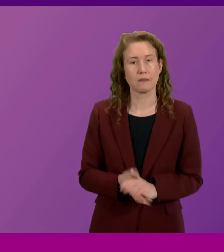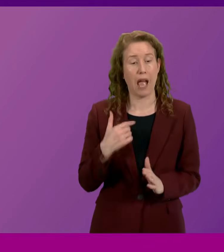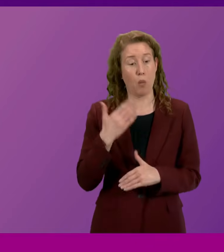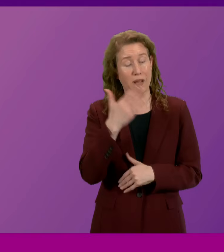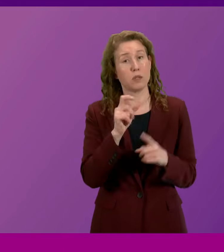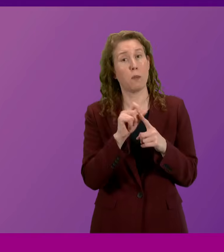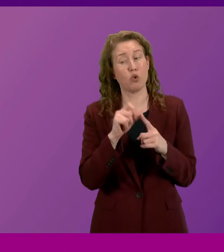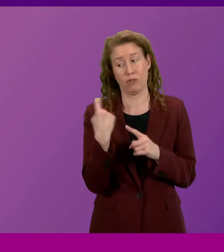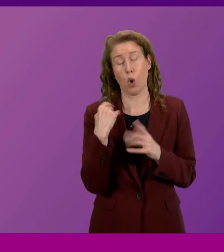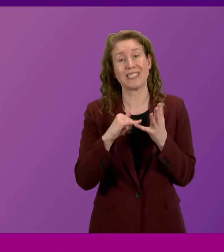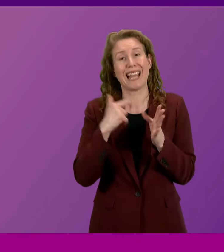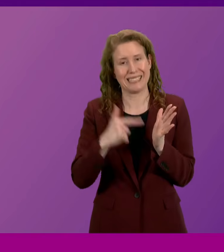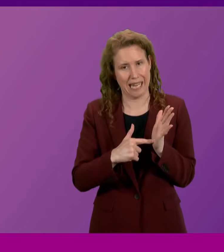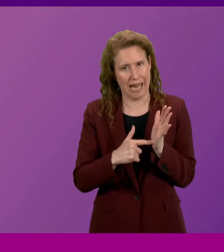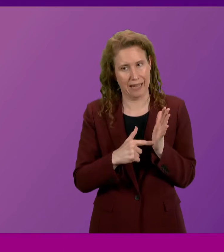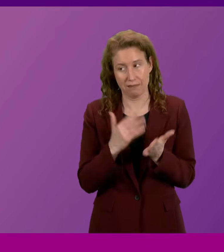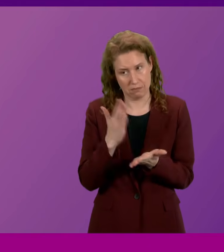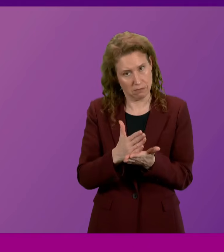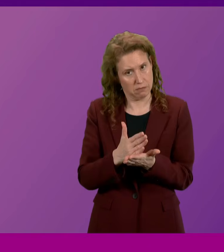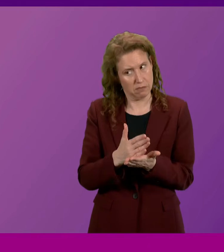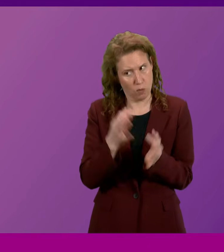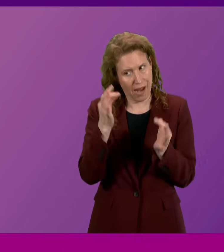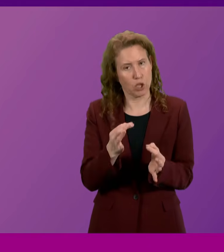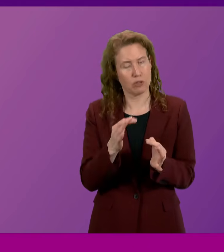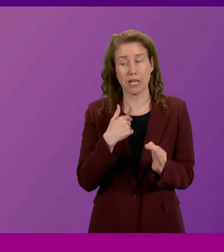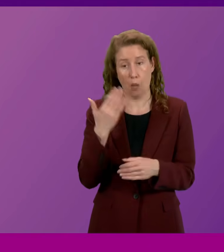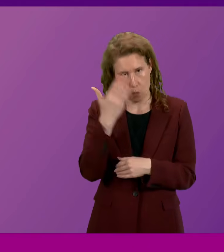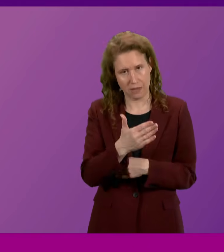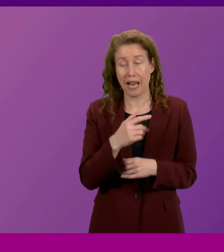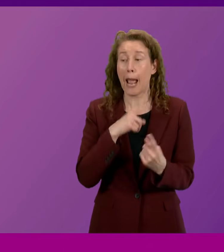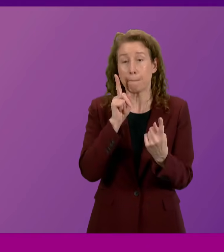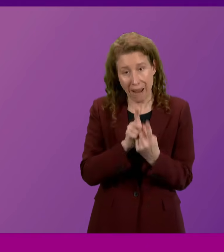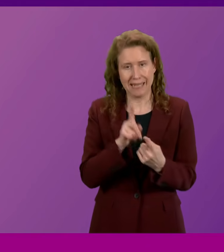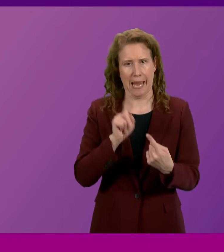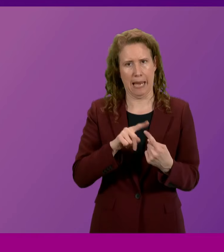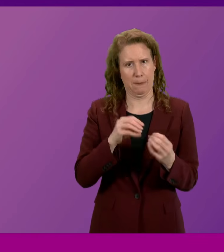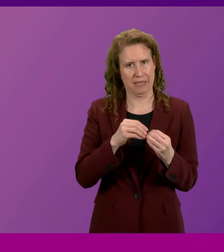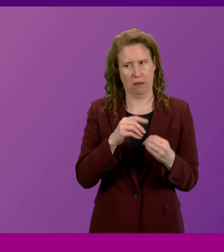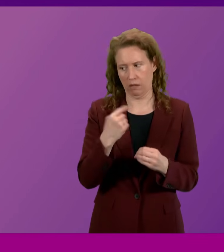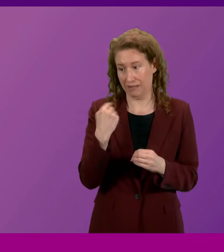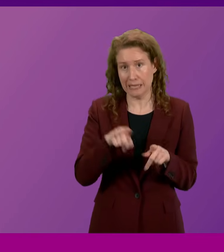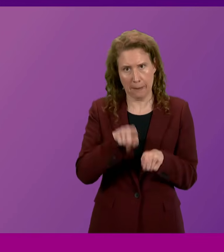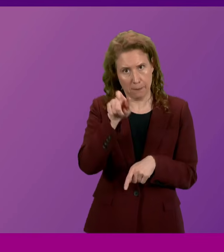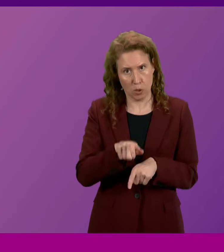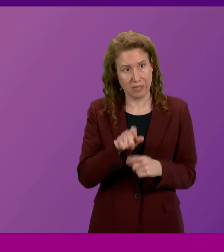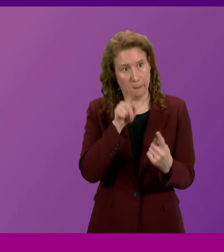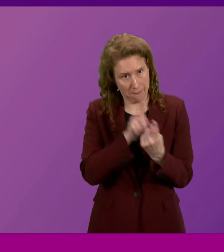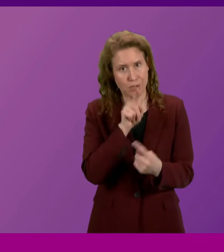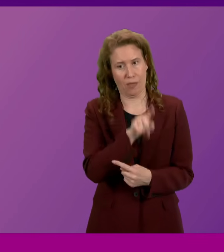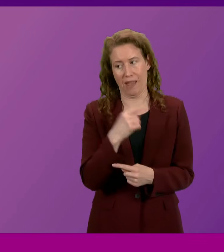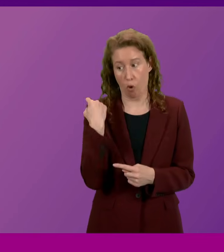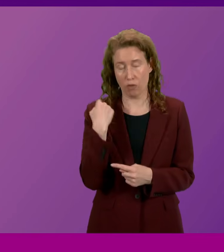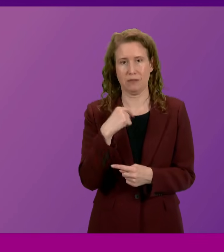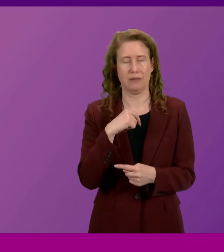Portree on Saturday, as a matter of factual accuracy, and I met Ailey Beaton on Saturday in Portree. And